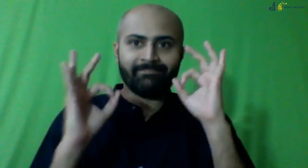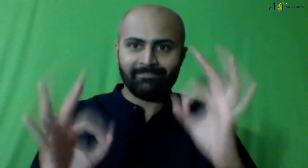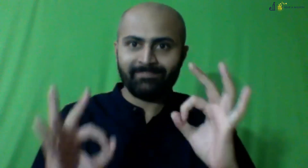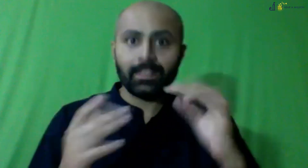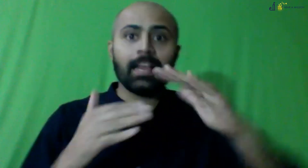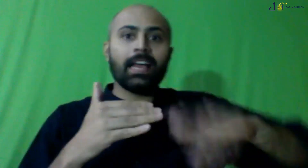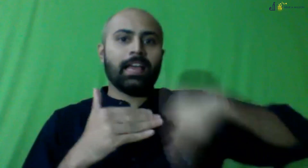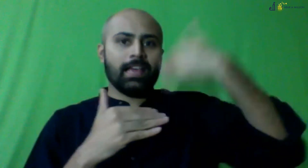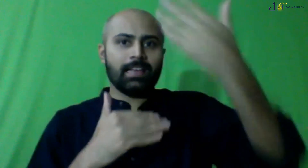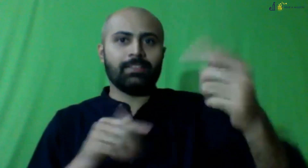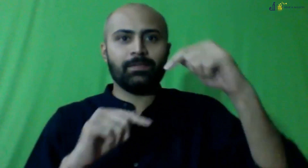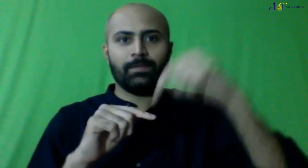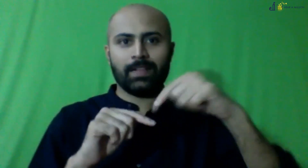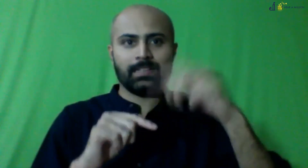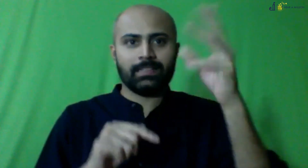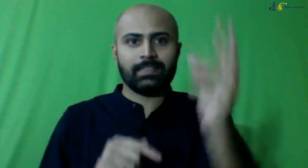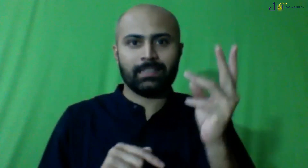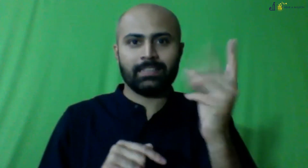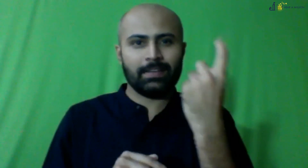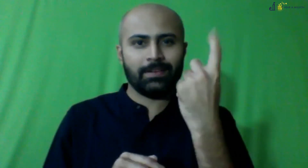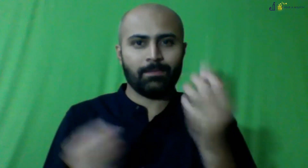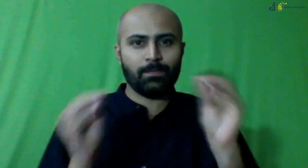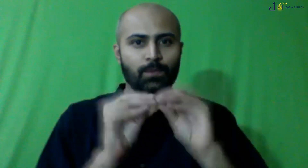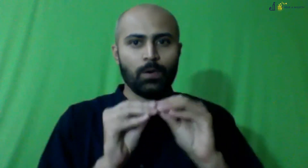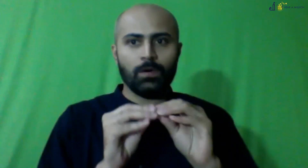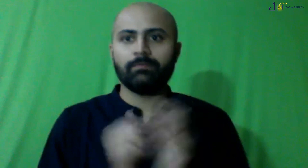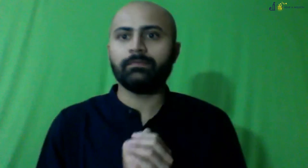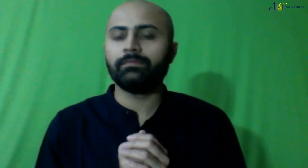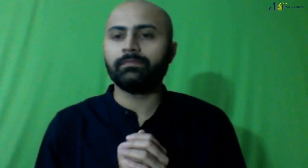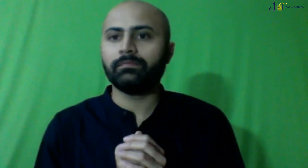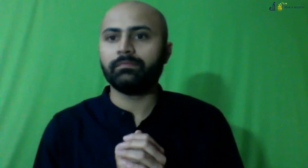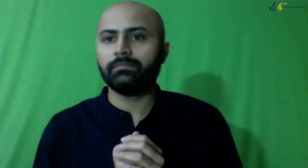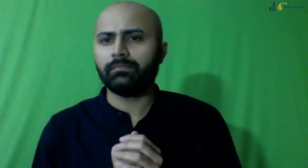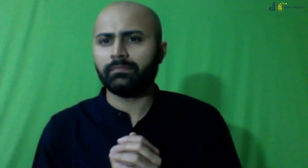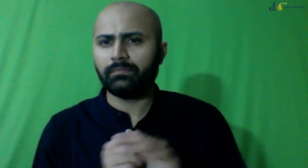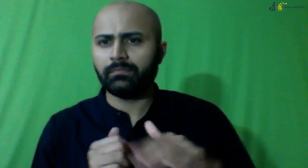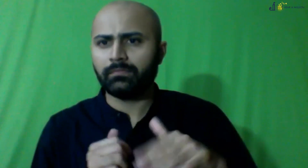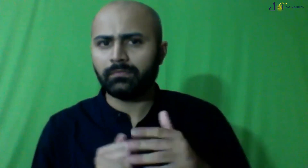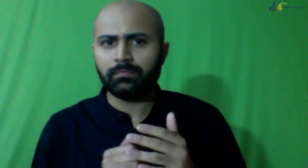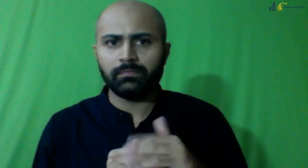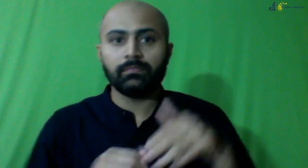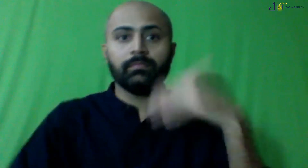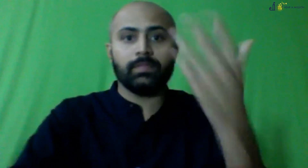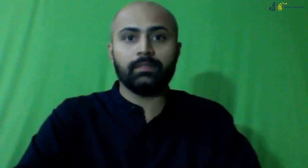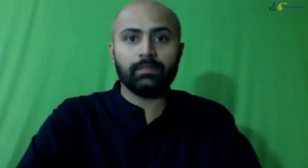2%. Okay, thanks a lot. So for next questions,